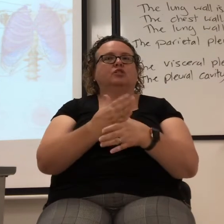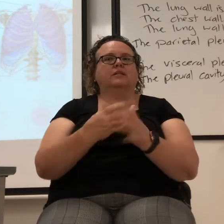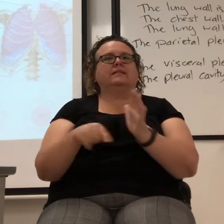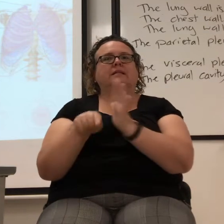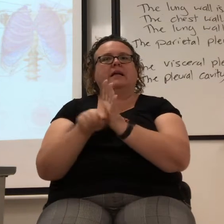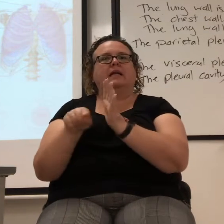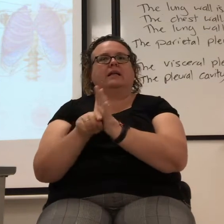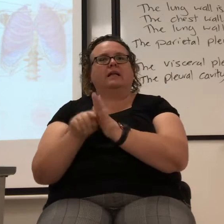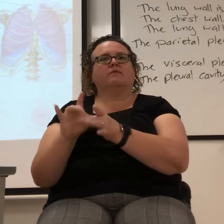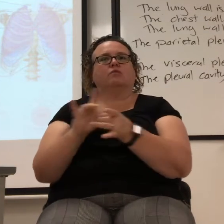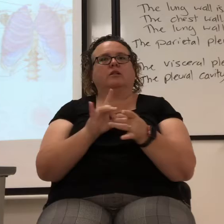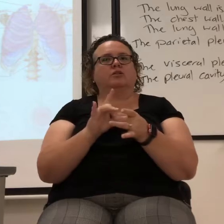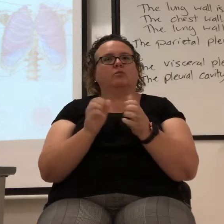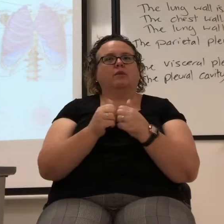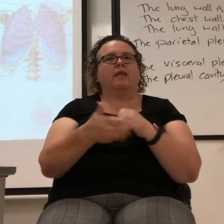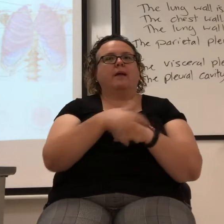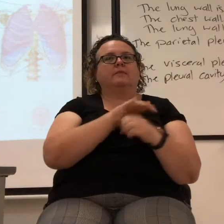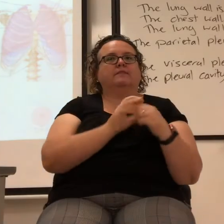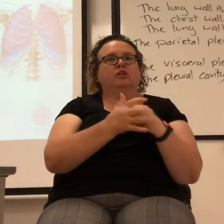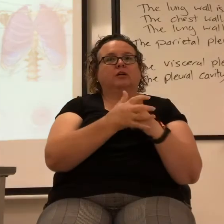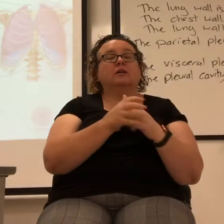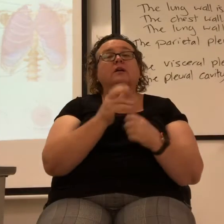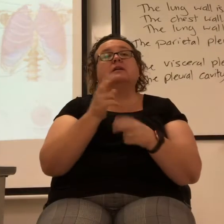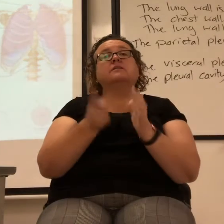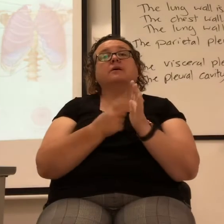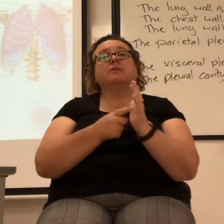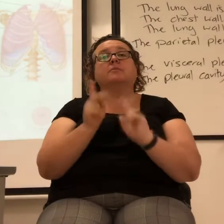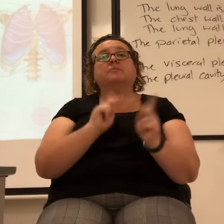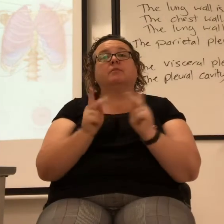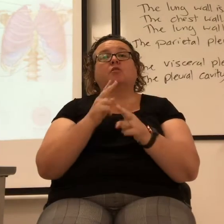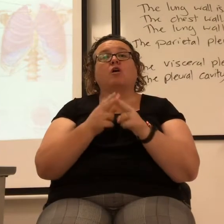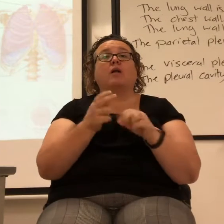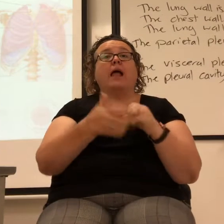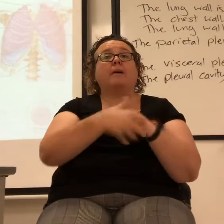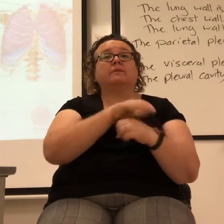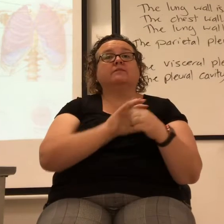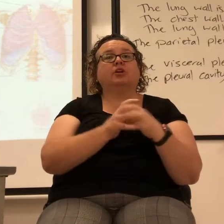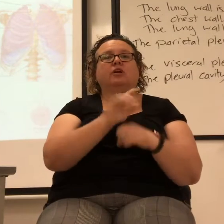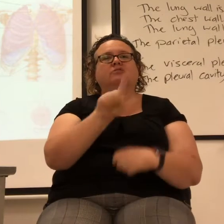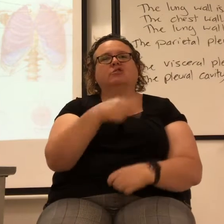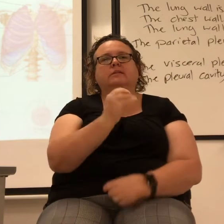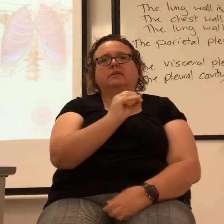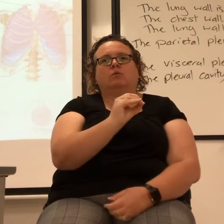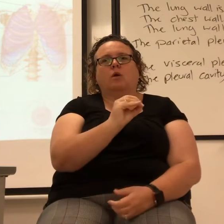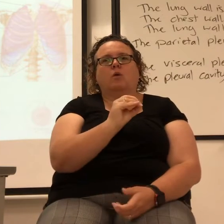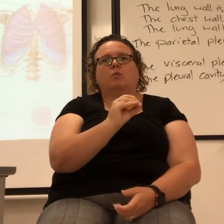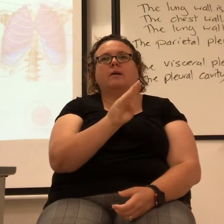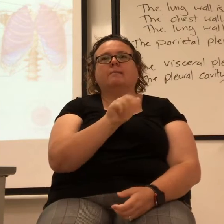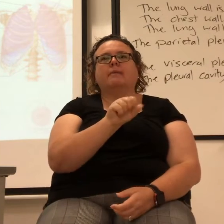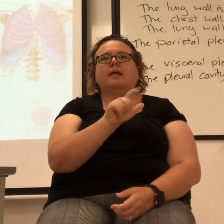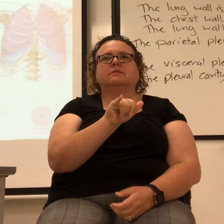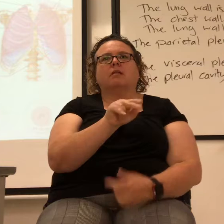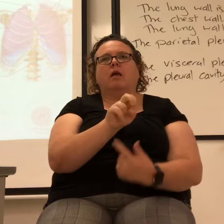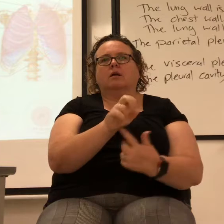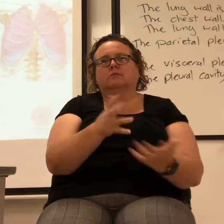to atmospheric pressure. Sometimes people call atmospheric pressure just zero. Make that the baseline.